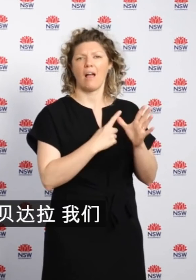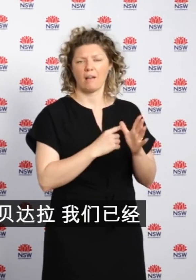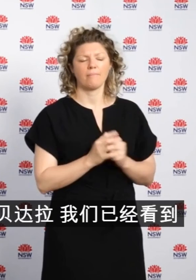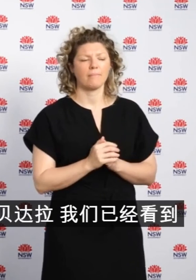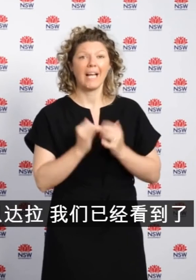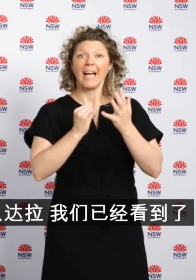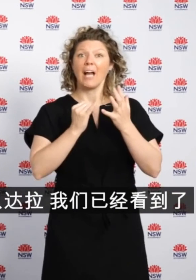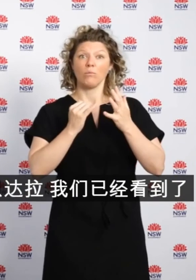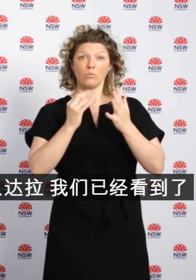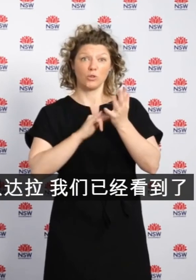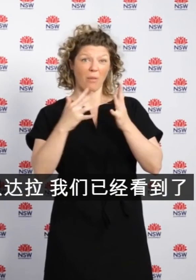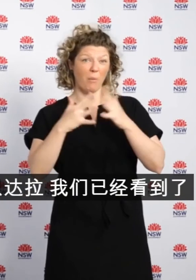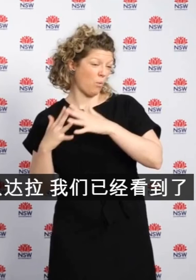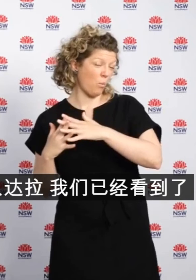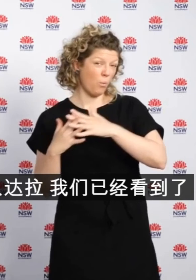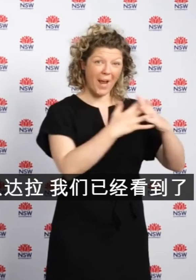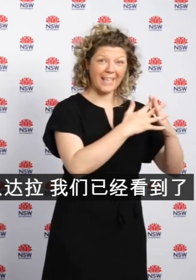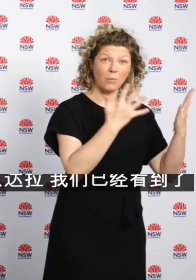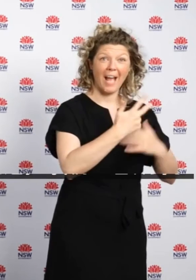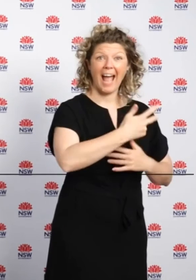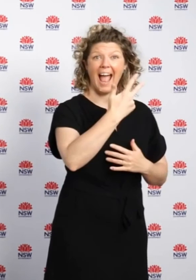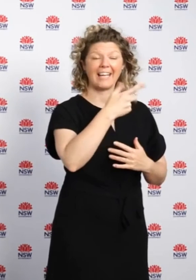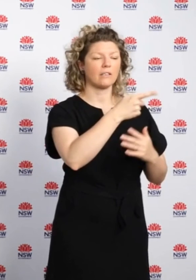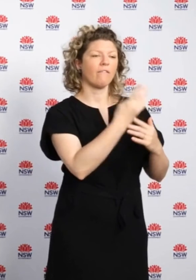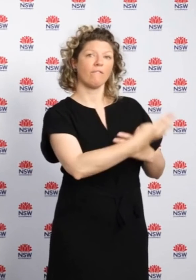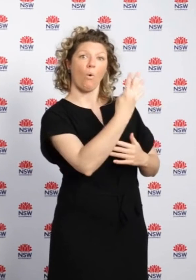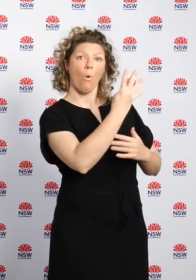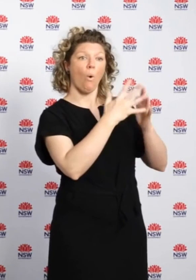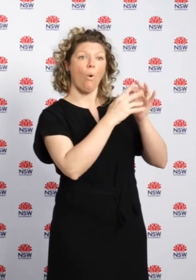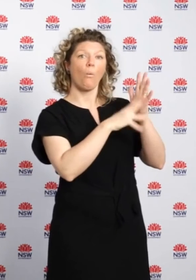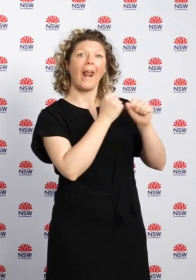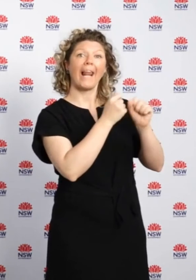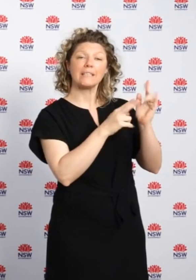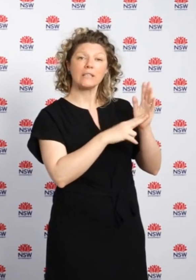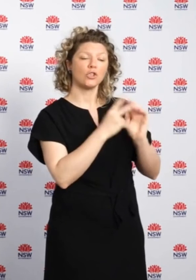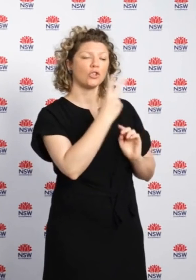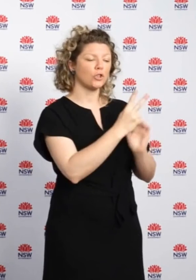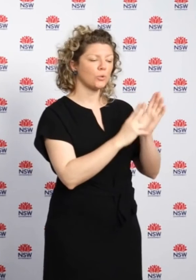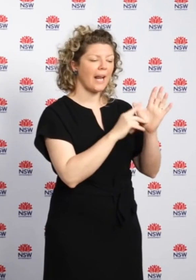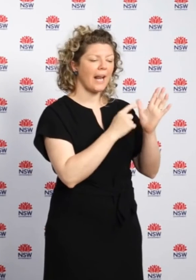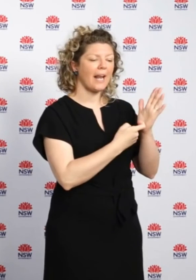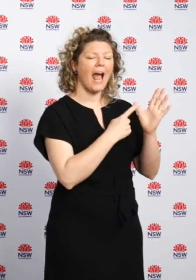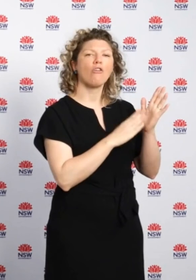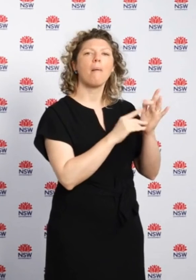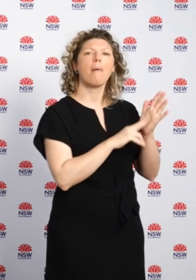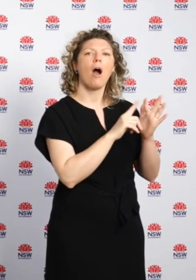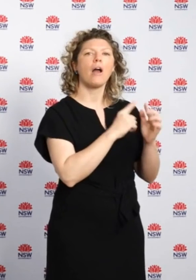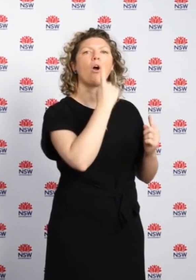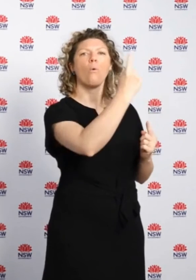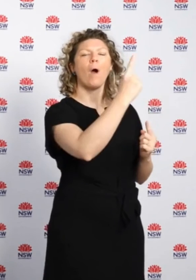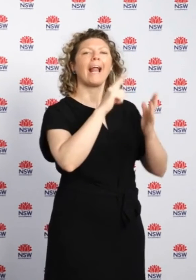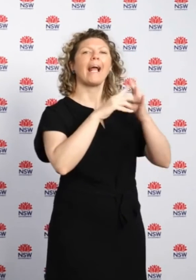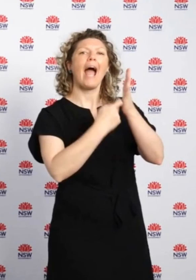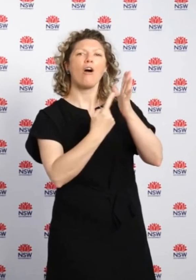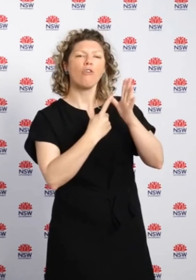South Wales, we've seen 8 new cases, including 4 in Wellington, 2 in Narromine, and 1 each in Cowra